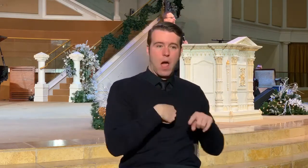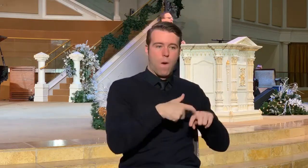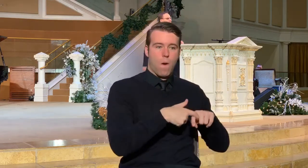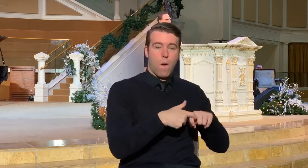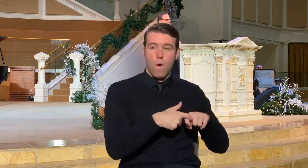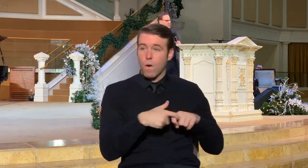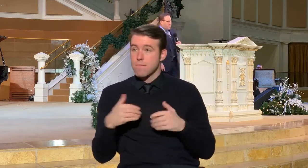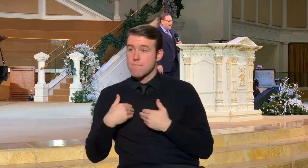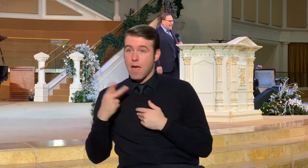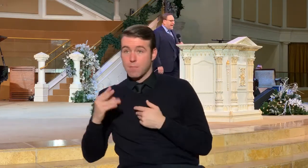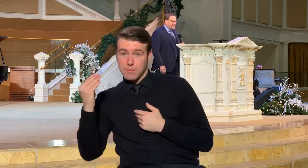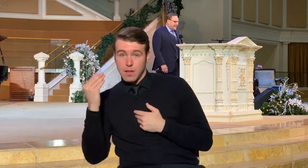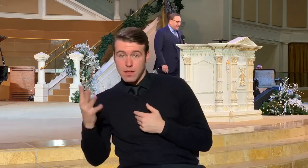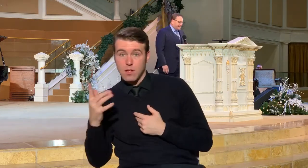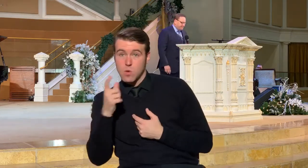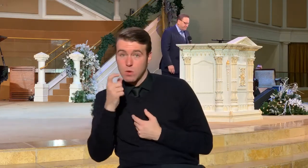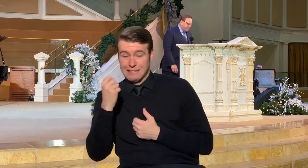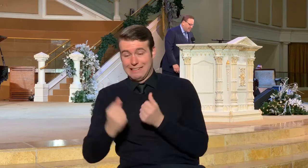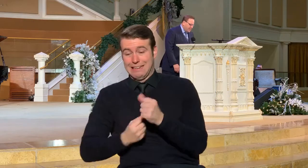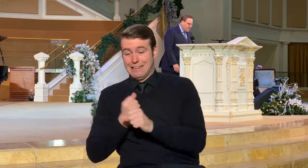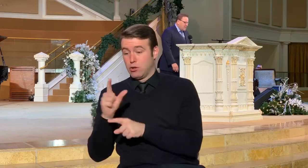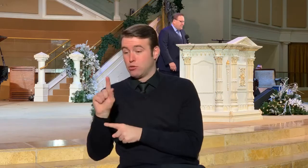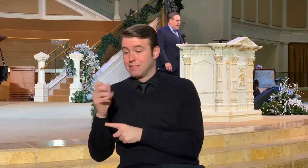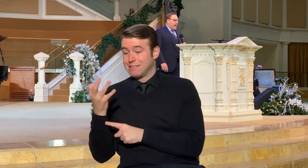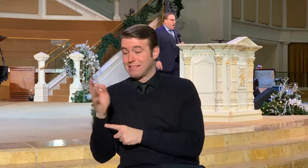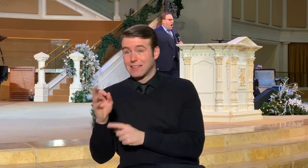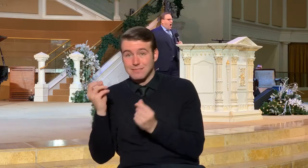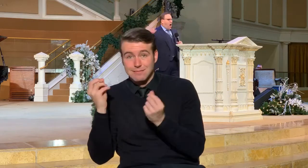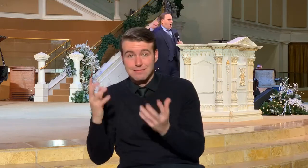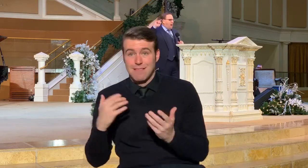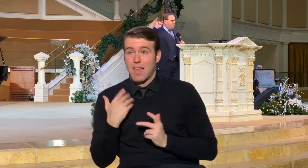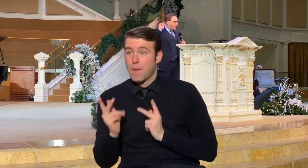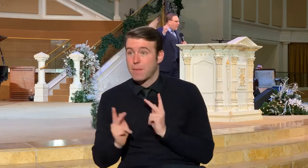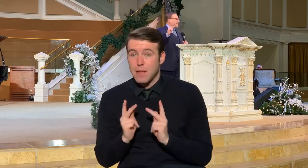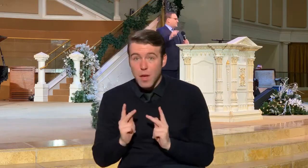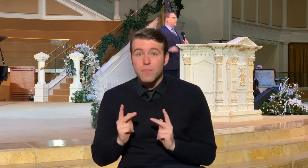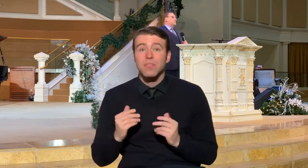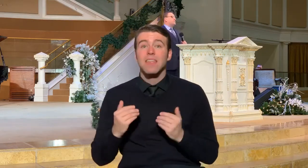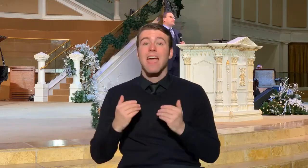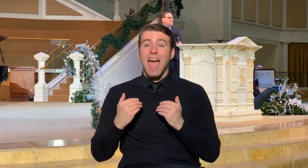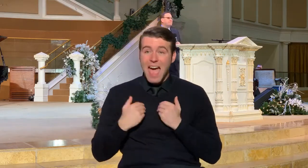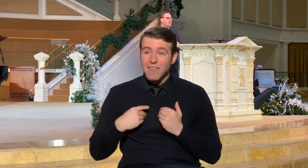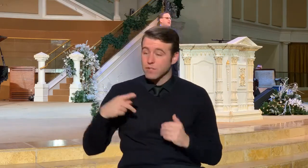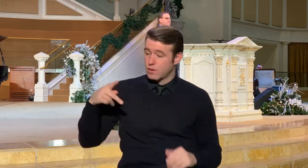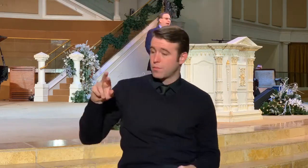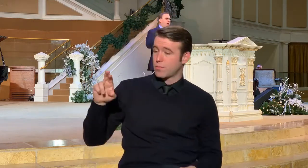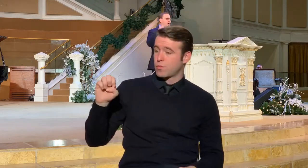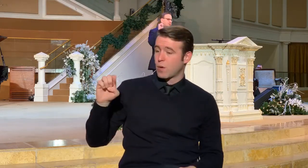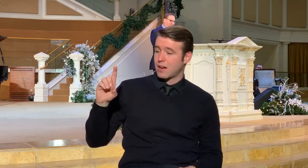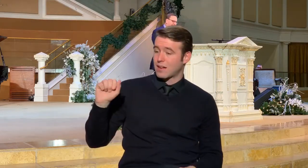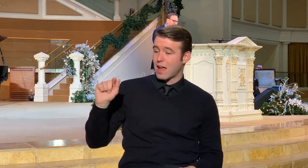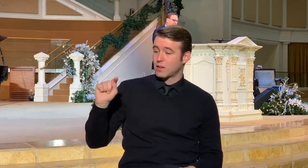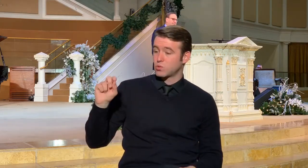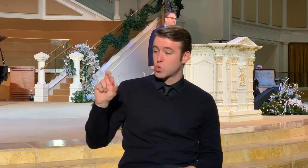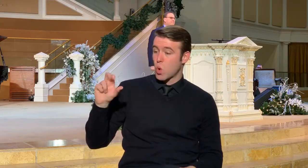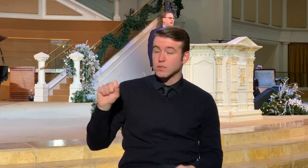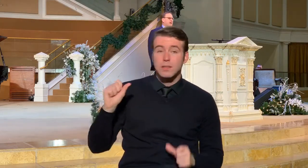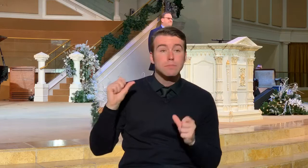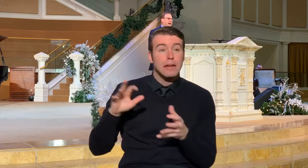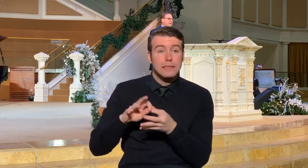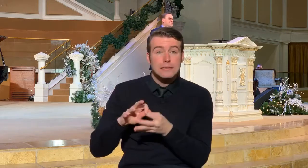we head into 2019. There are predators. There are